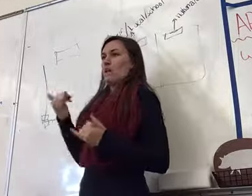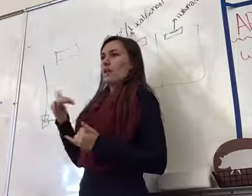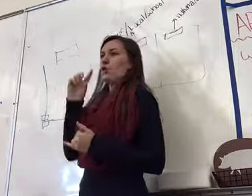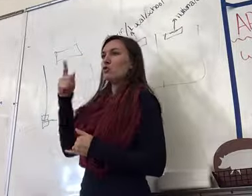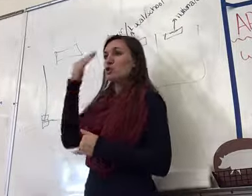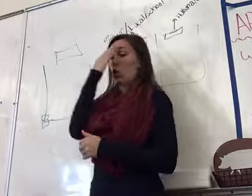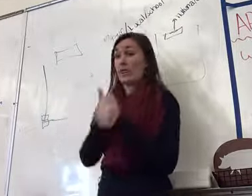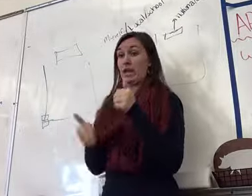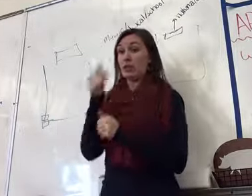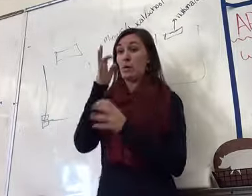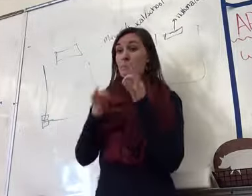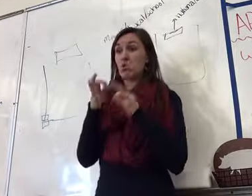Yeah.